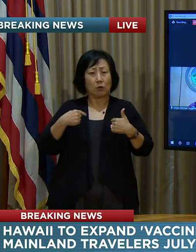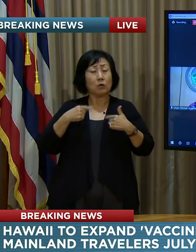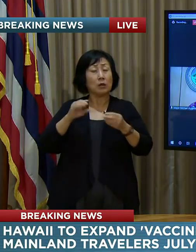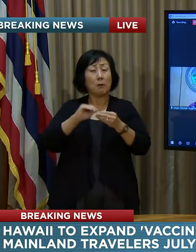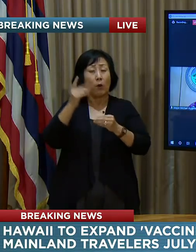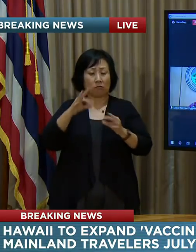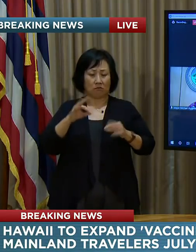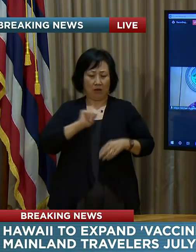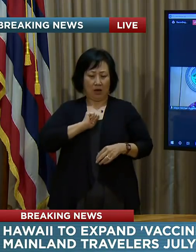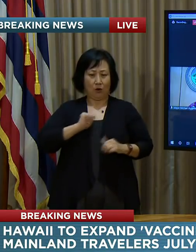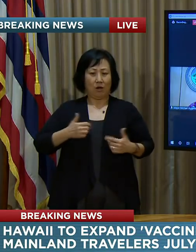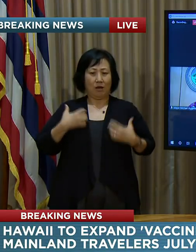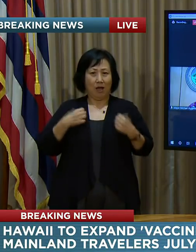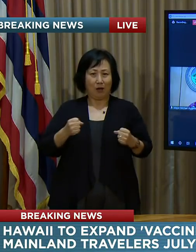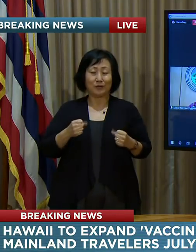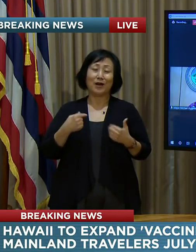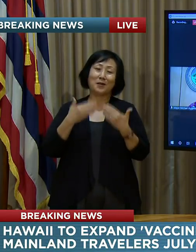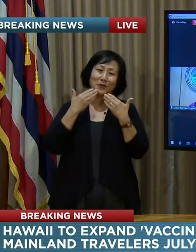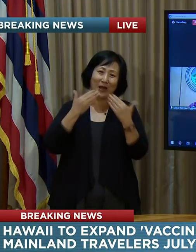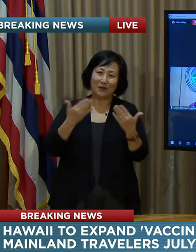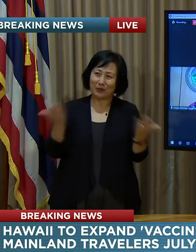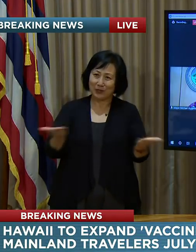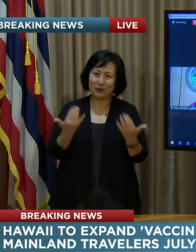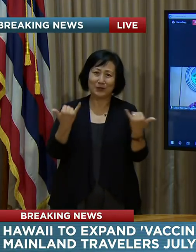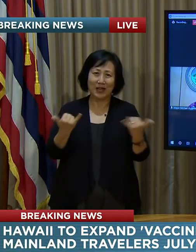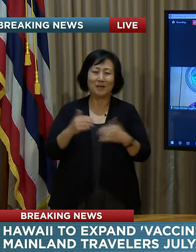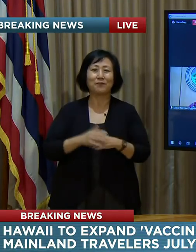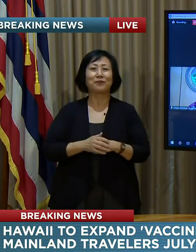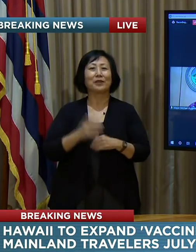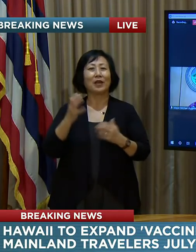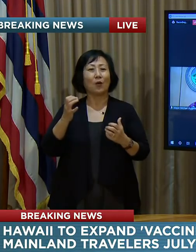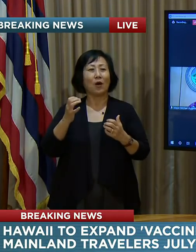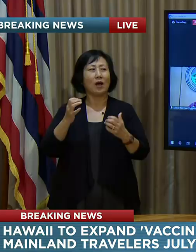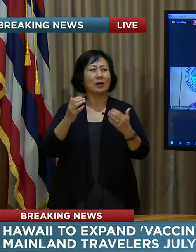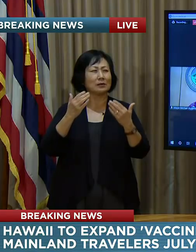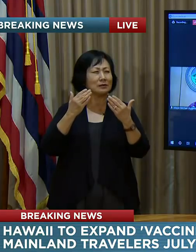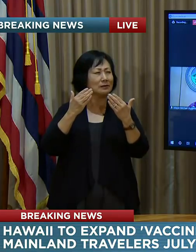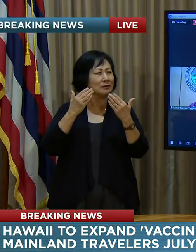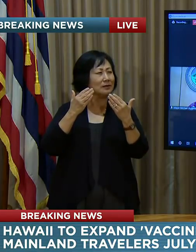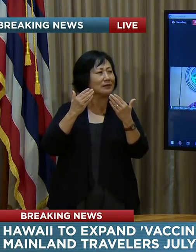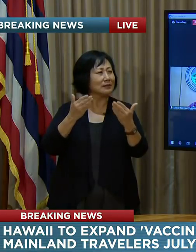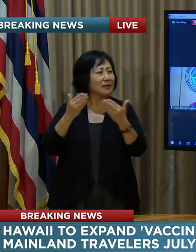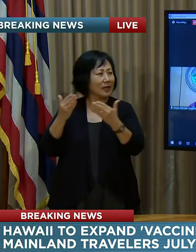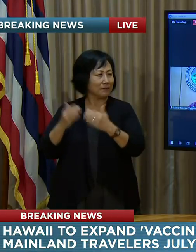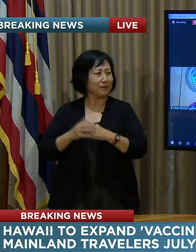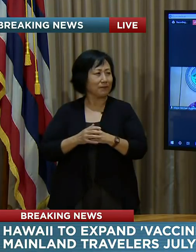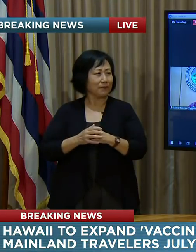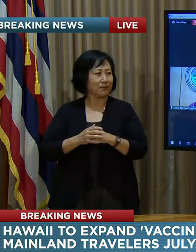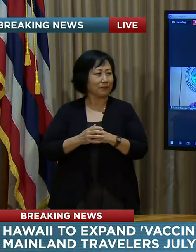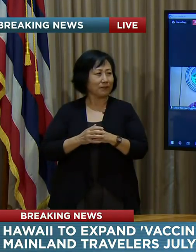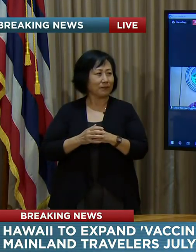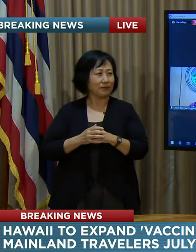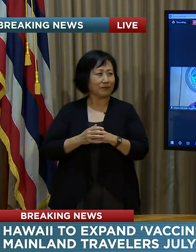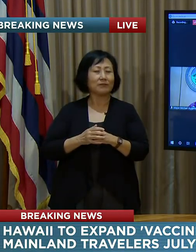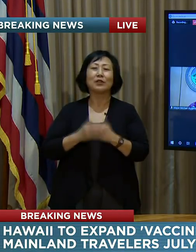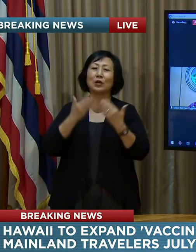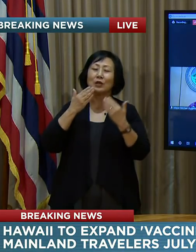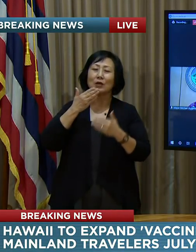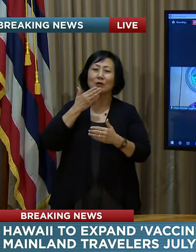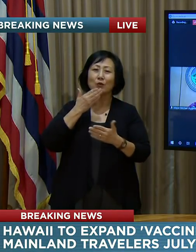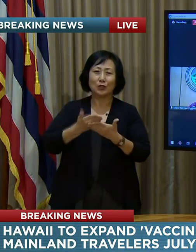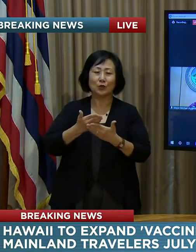health. So with that, I'm very grateful that we're here today and on to the future. Thank you. Thank you very much, Mayor. Going over to Maui, Mayor